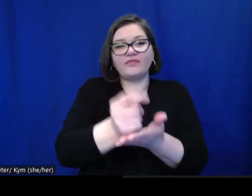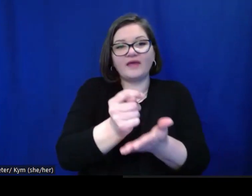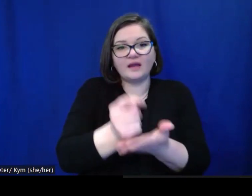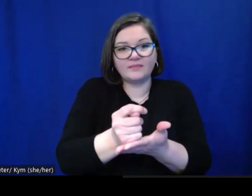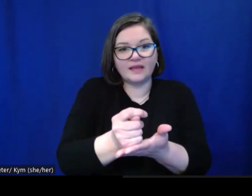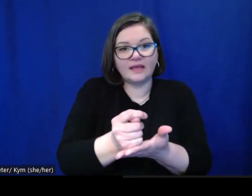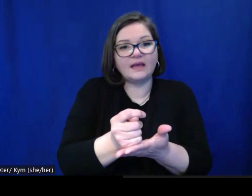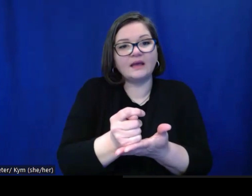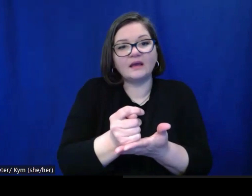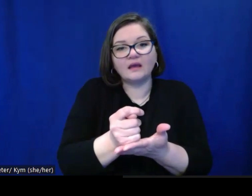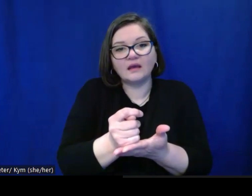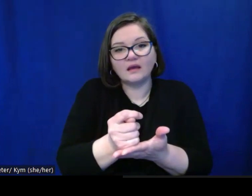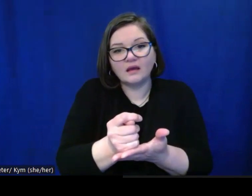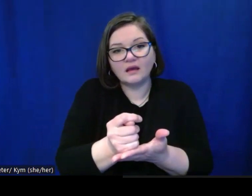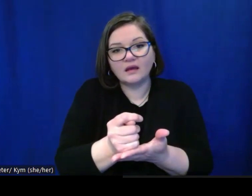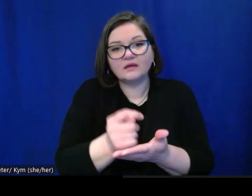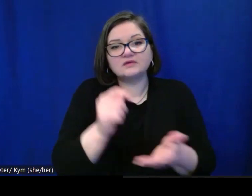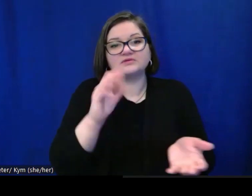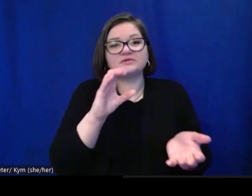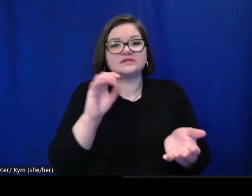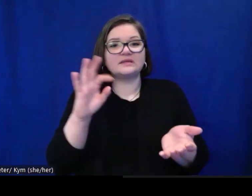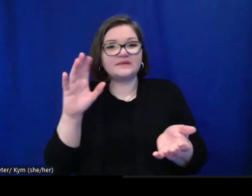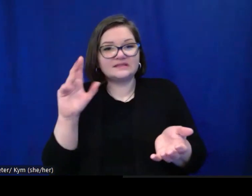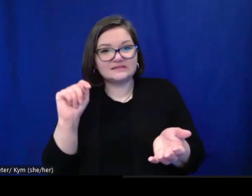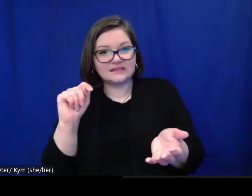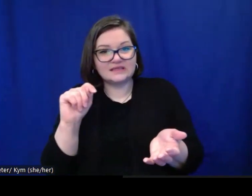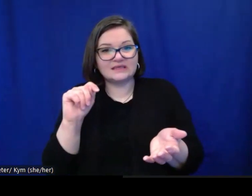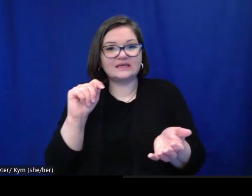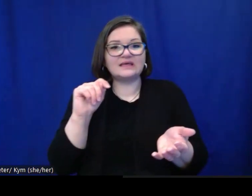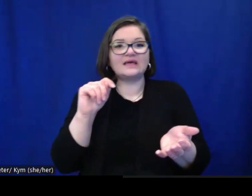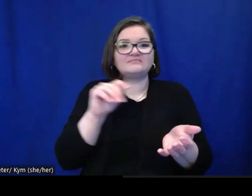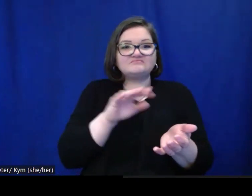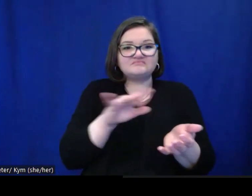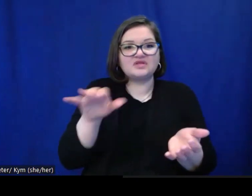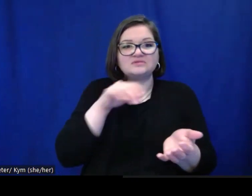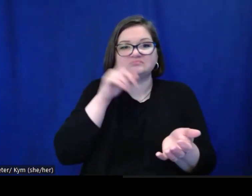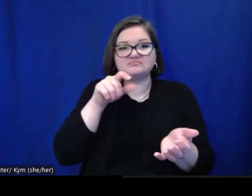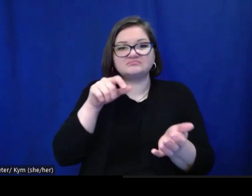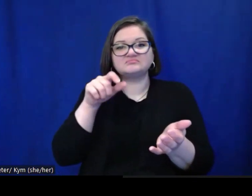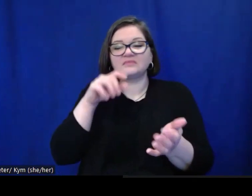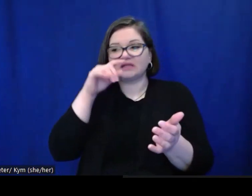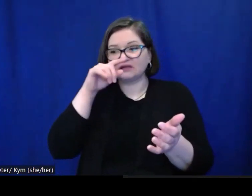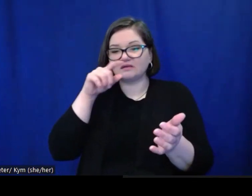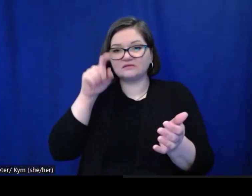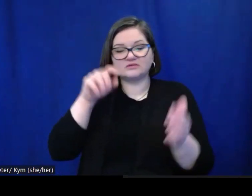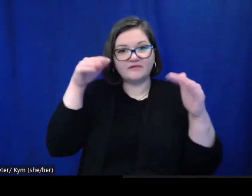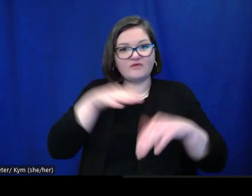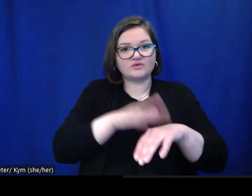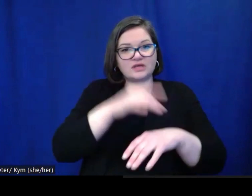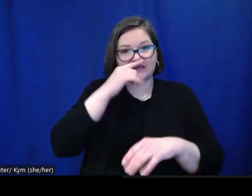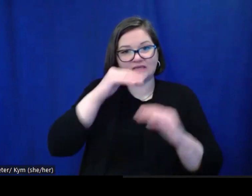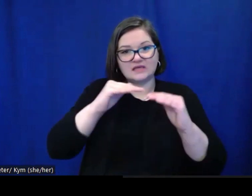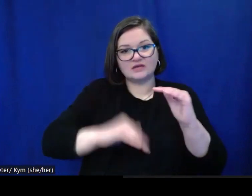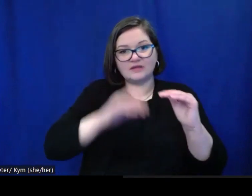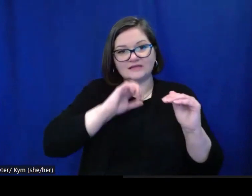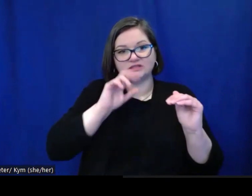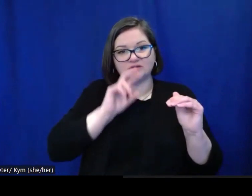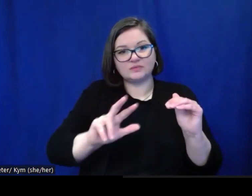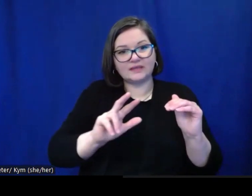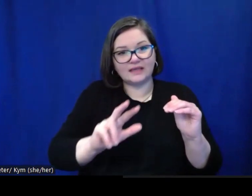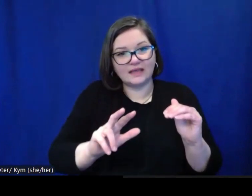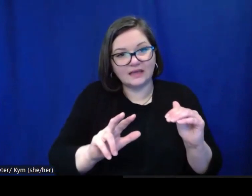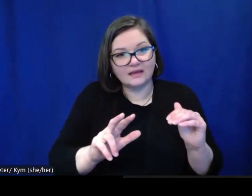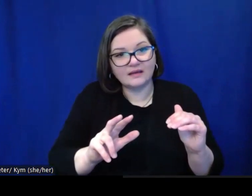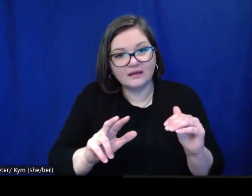does not focus on children younger than the age of 3, EMDR, prolonged exposure, relationship-based